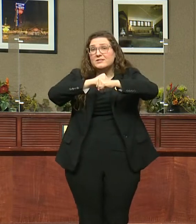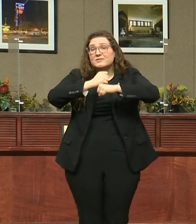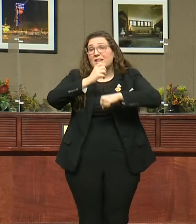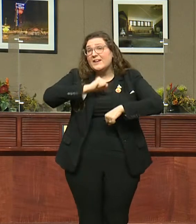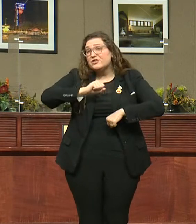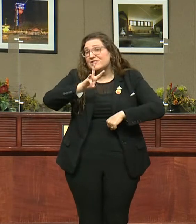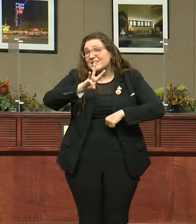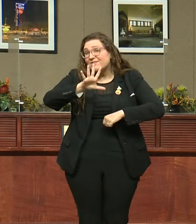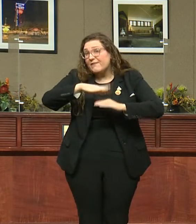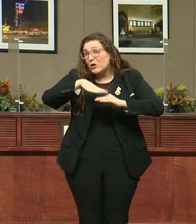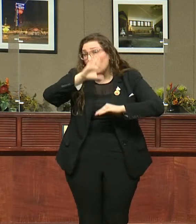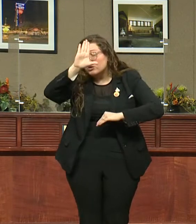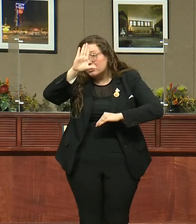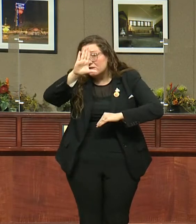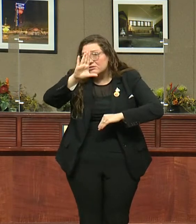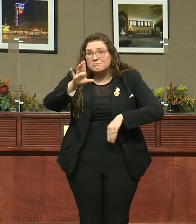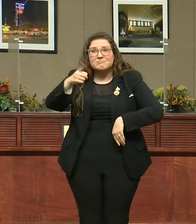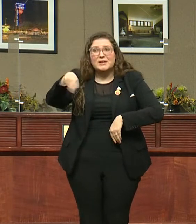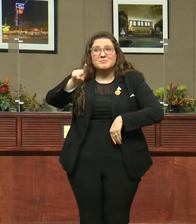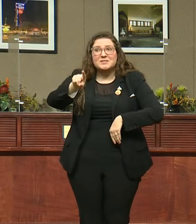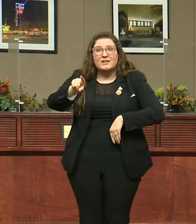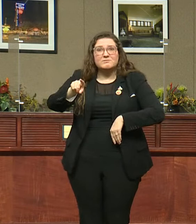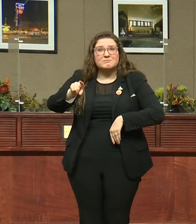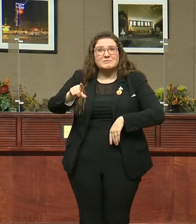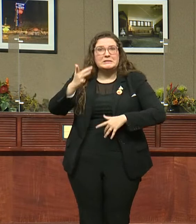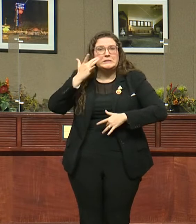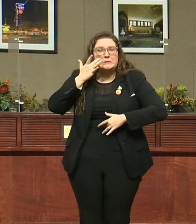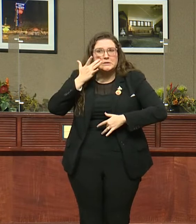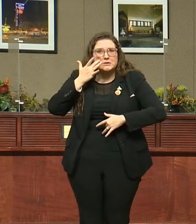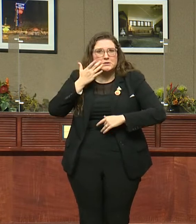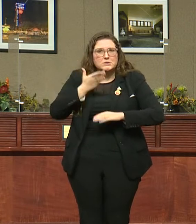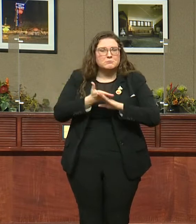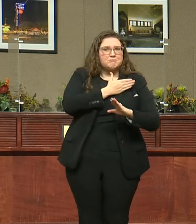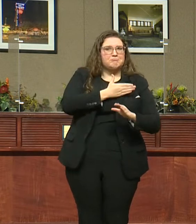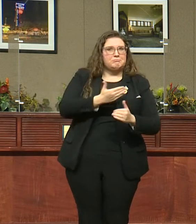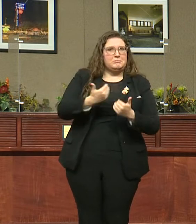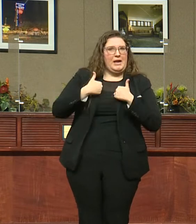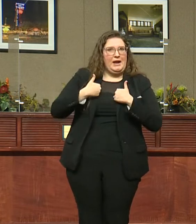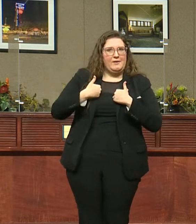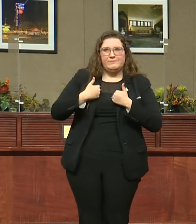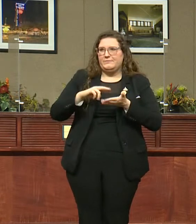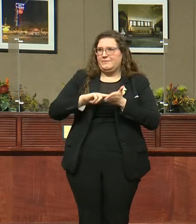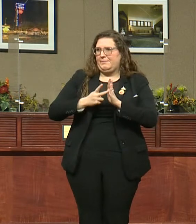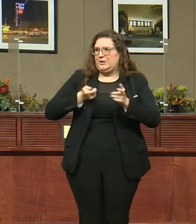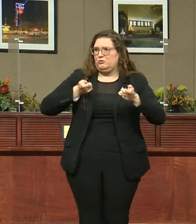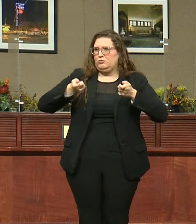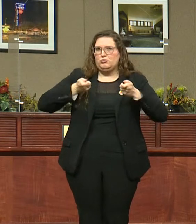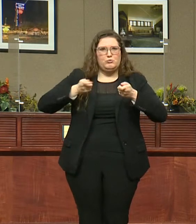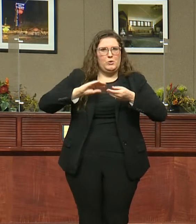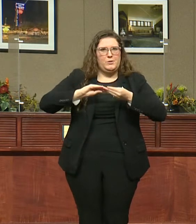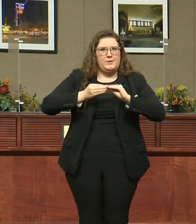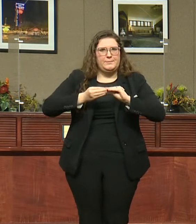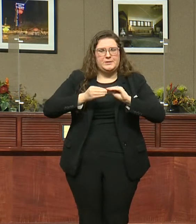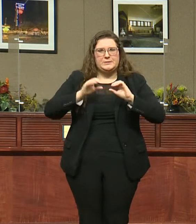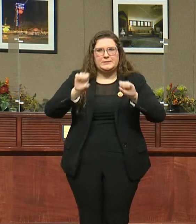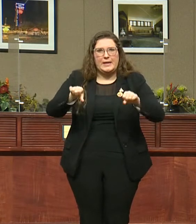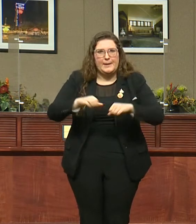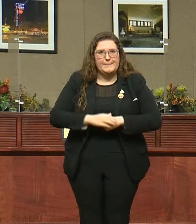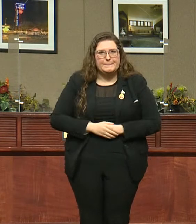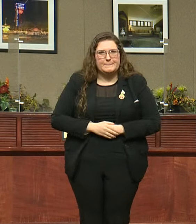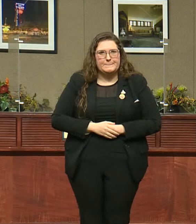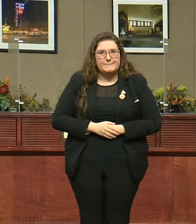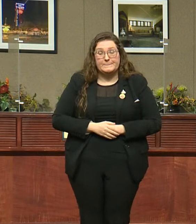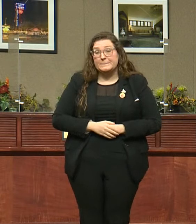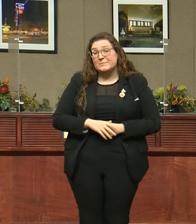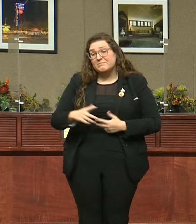old who have pre-existing conditions, we will achieve that. The vaccine is another tool in